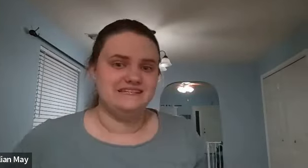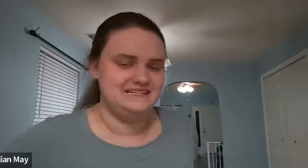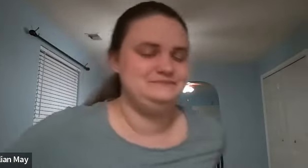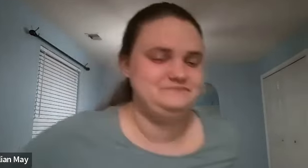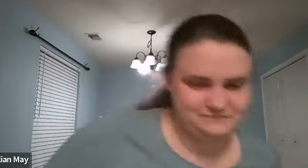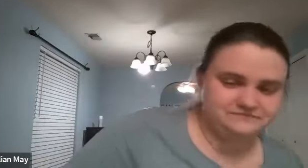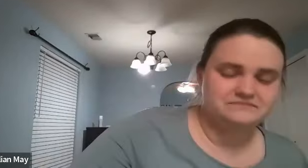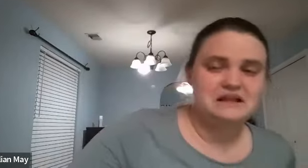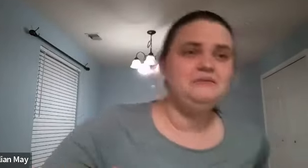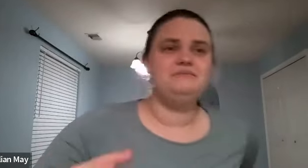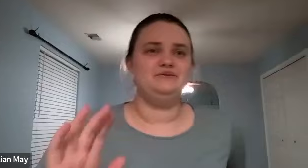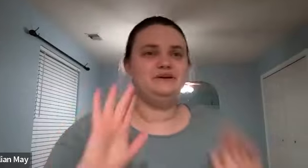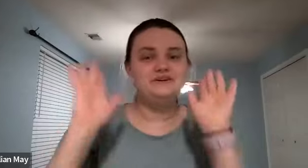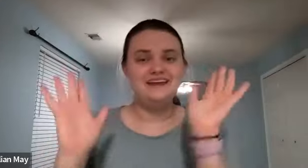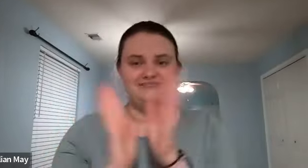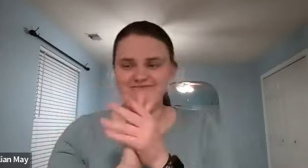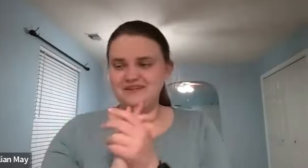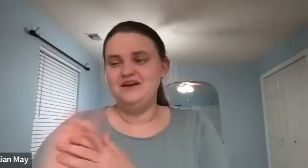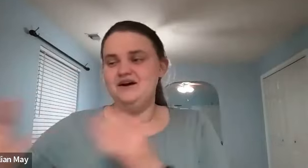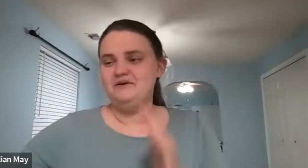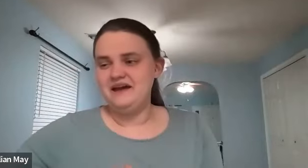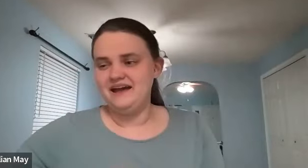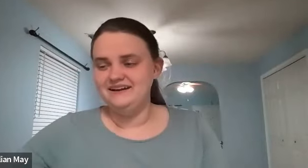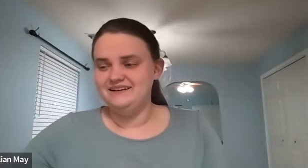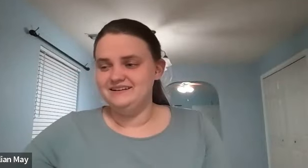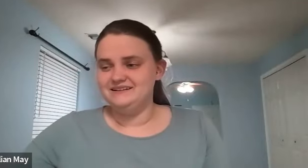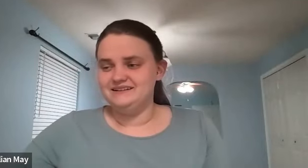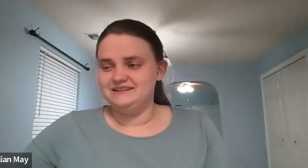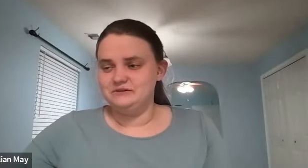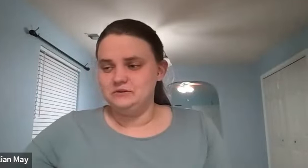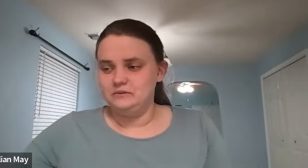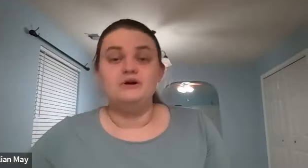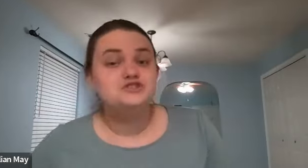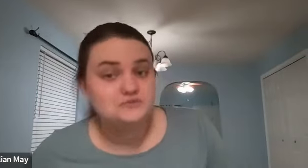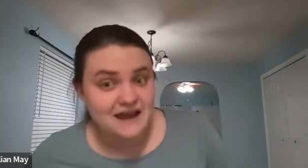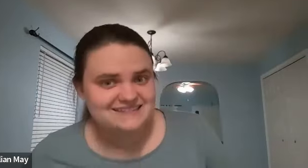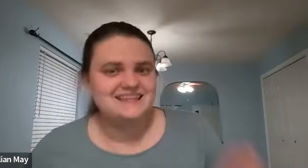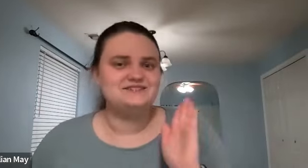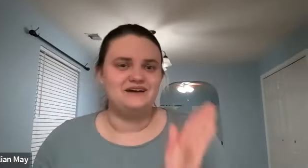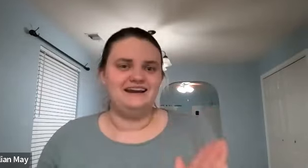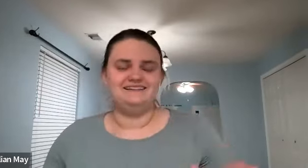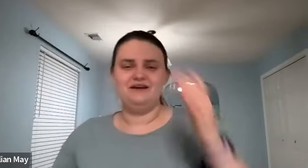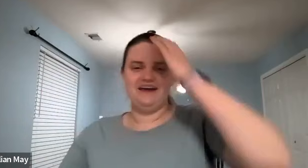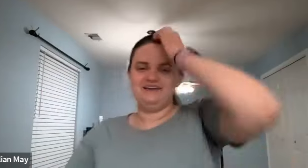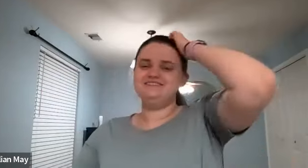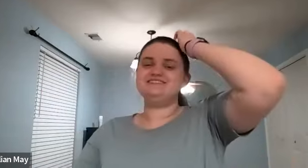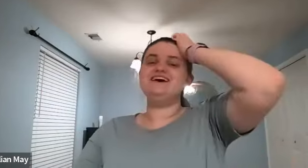visit. But we are good now. Okay. We were on dress. That's right. Okay.